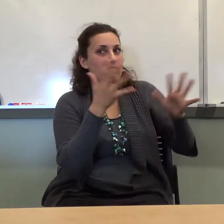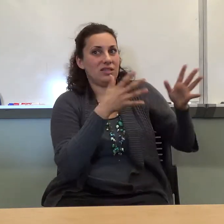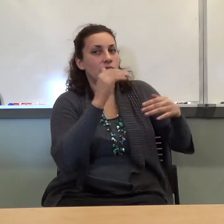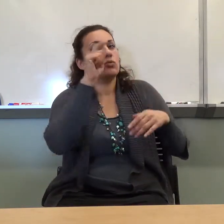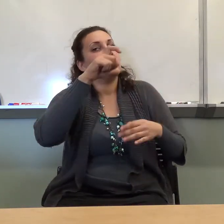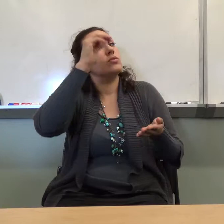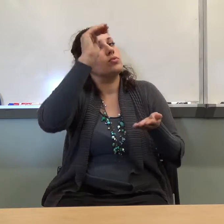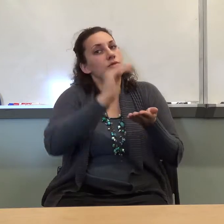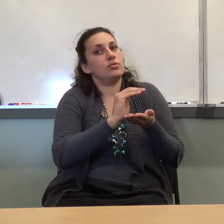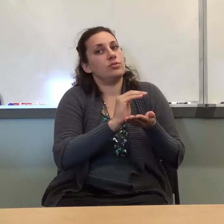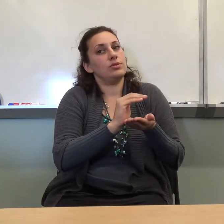huh?